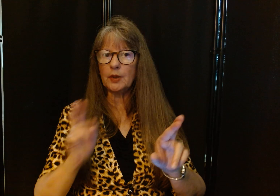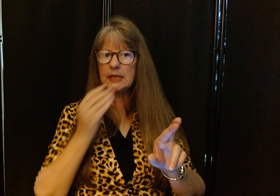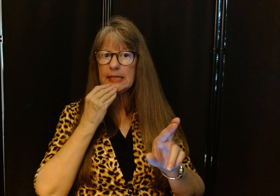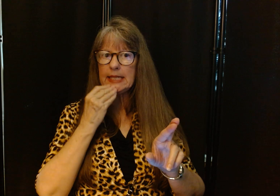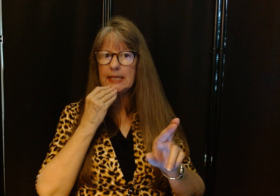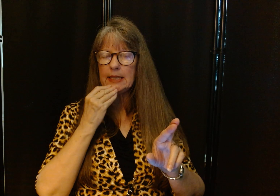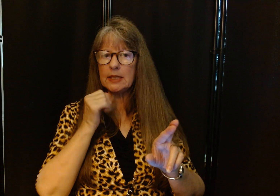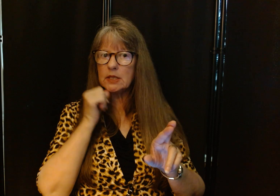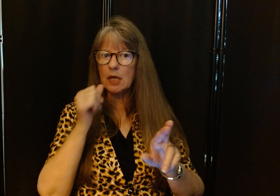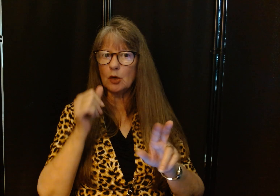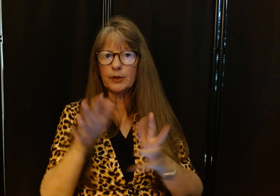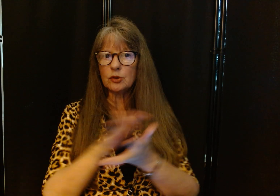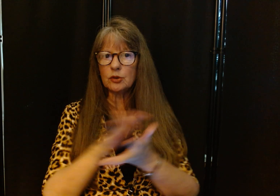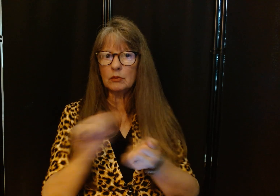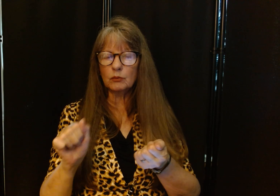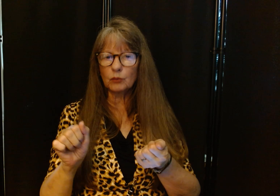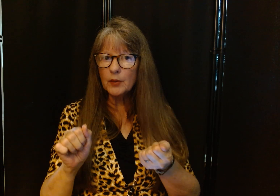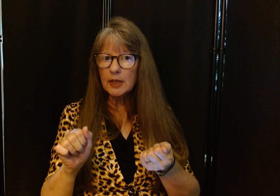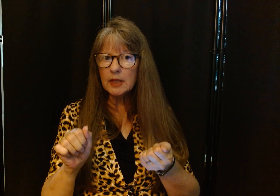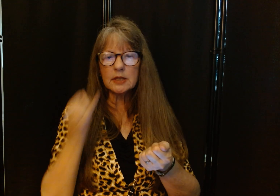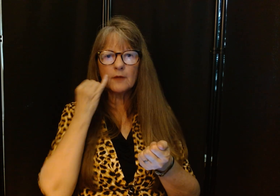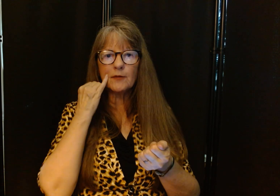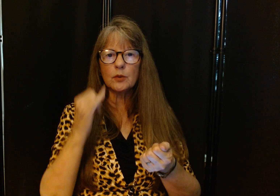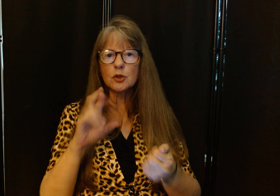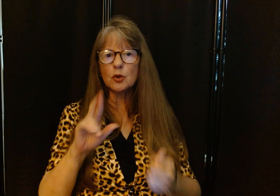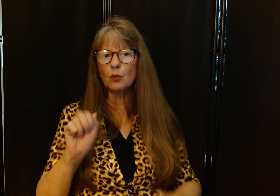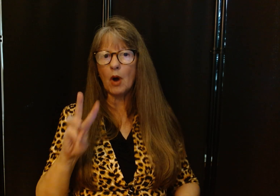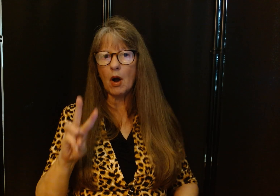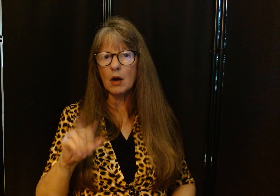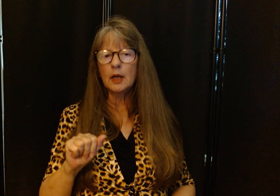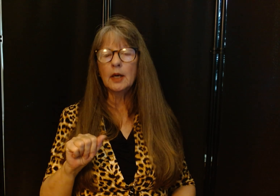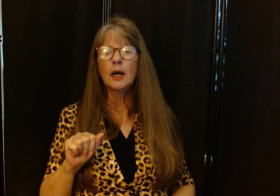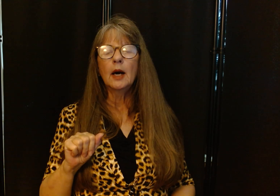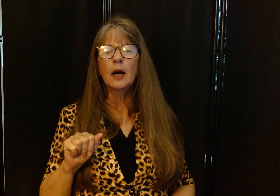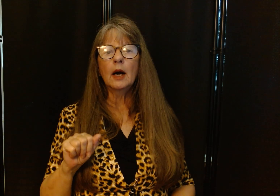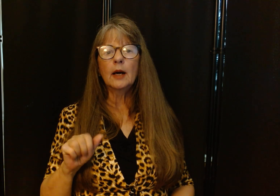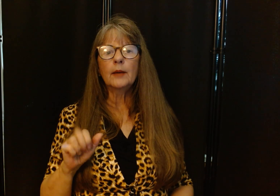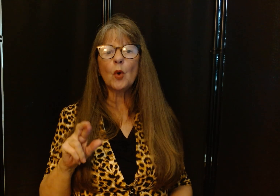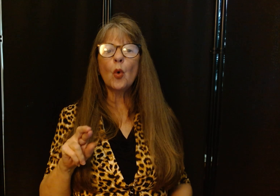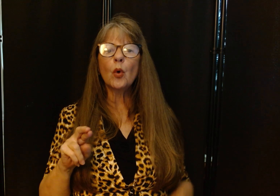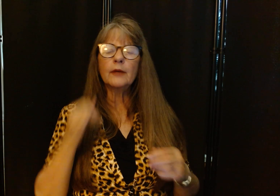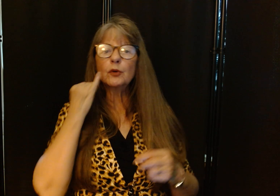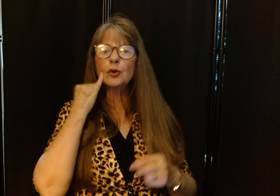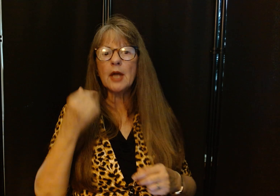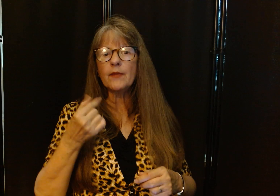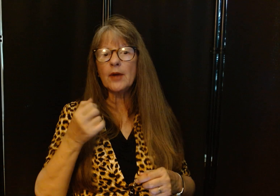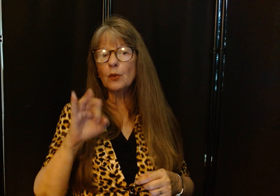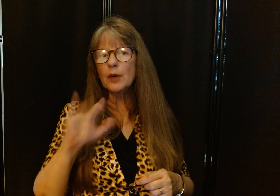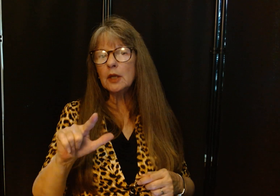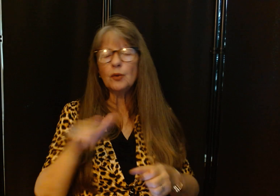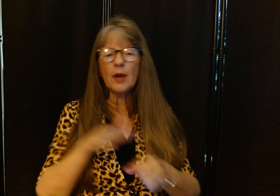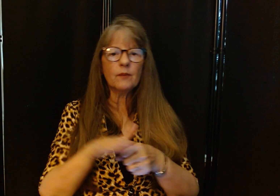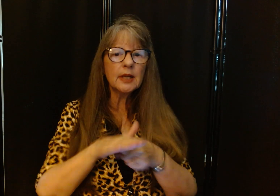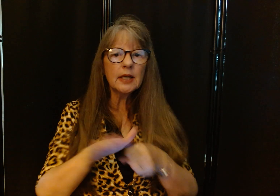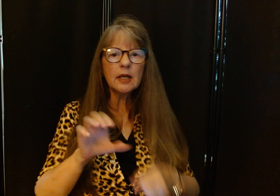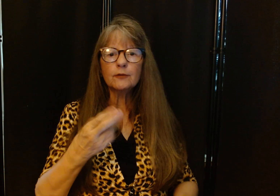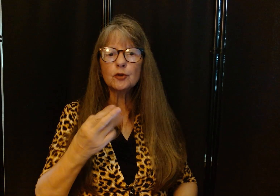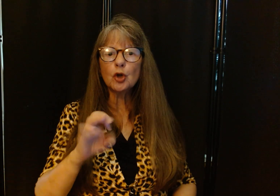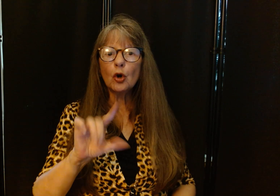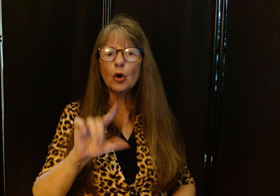to eat, and it's not going to ruin as if it was raw. Or if you just have that grill and you have plenty of